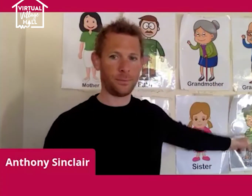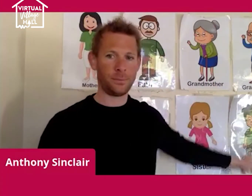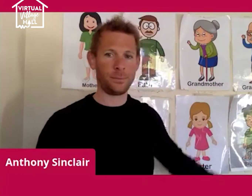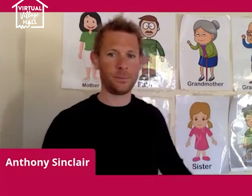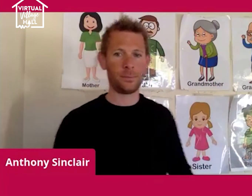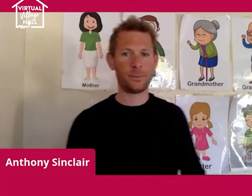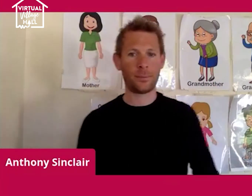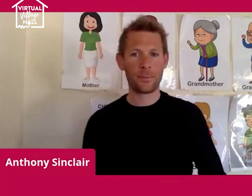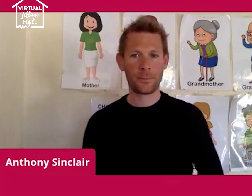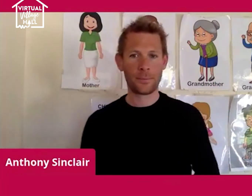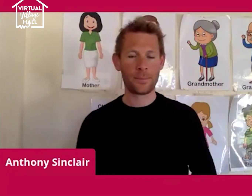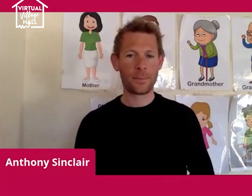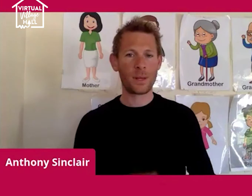Brother,